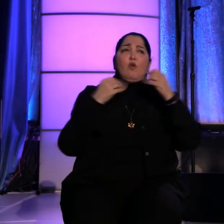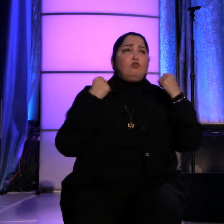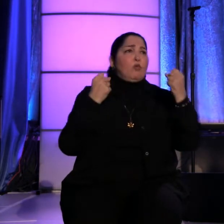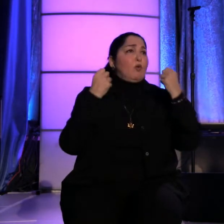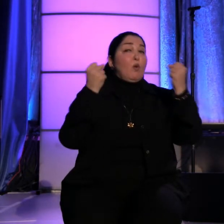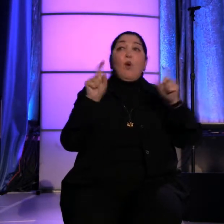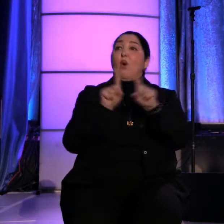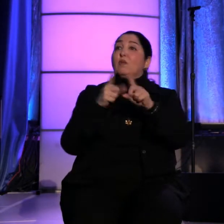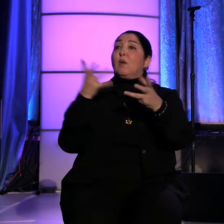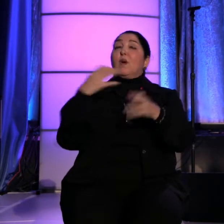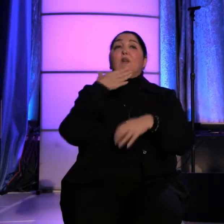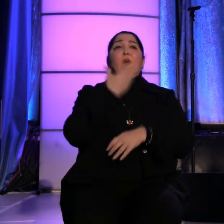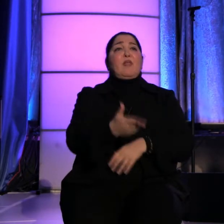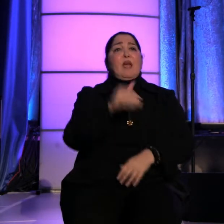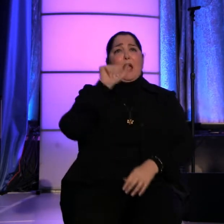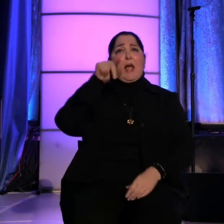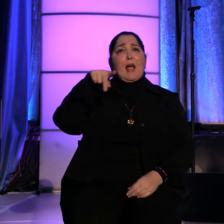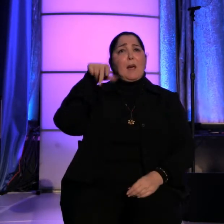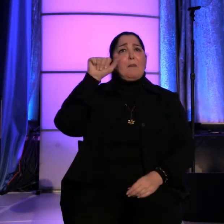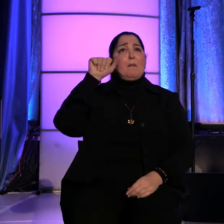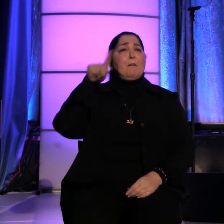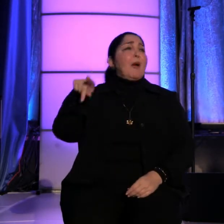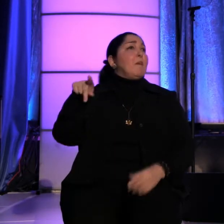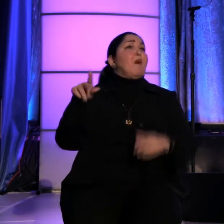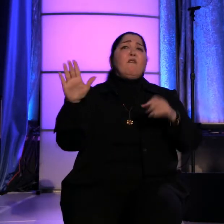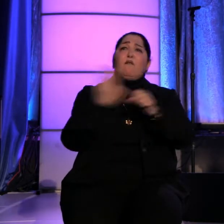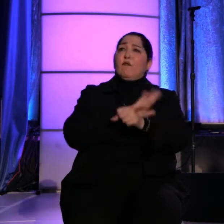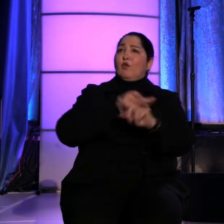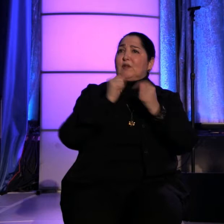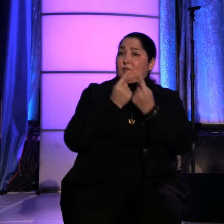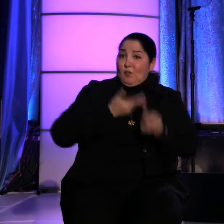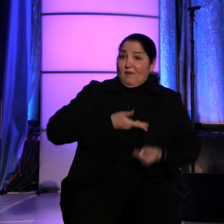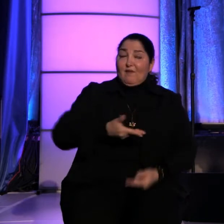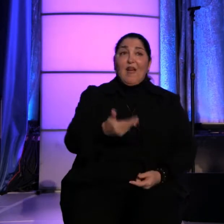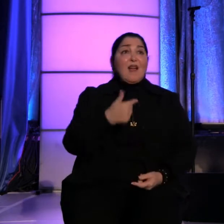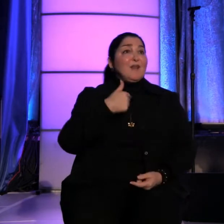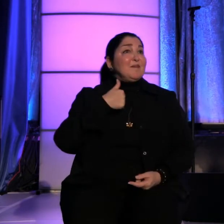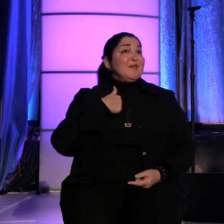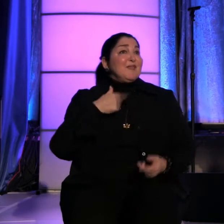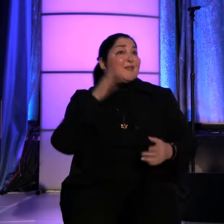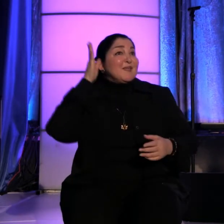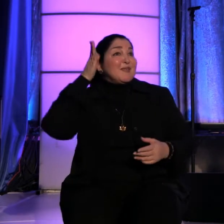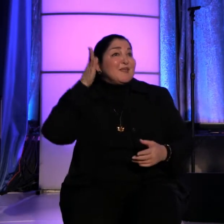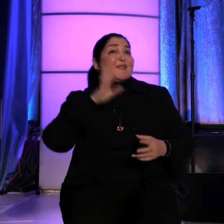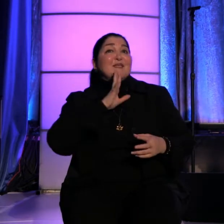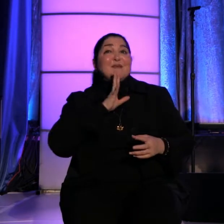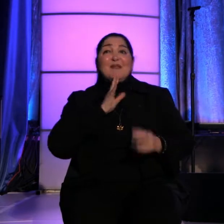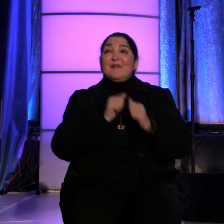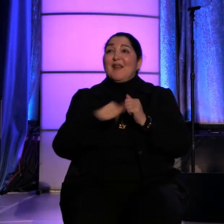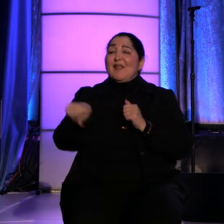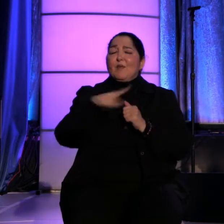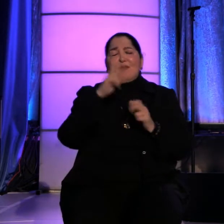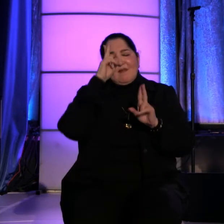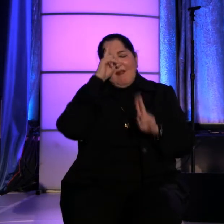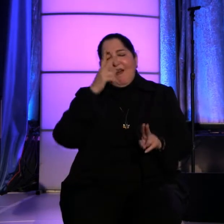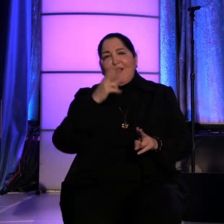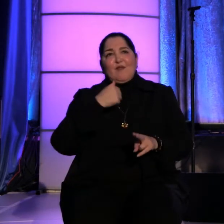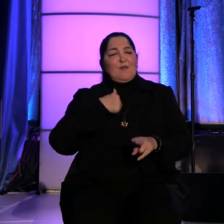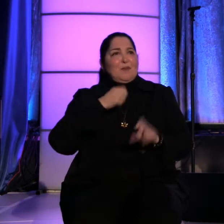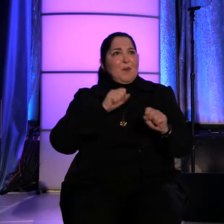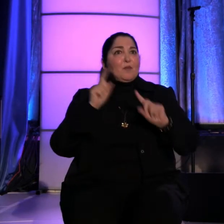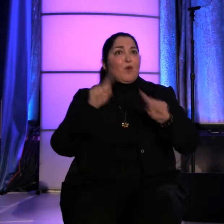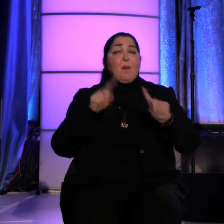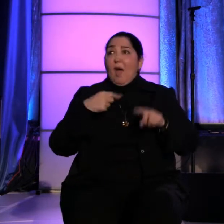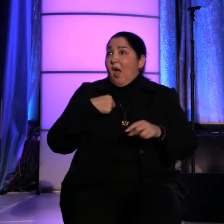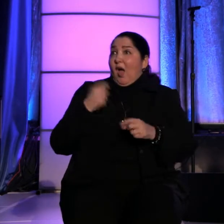the entire team at APAP for inviting me to speak with you today. It is such an honor to be able to return to this conference that I attended for